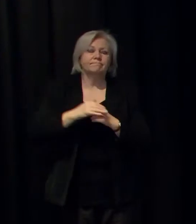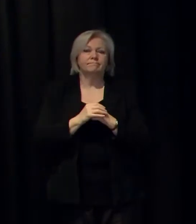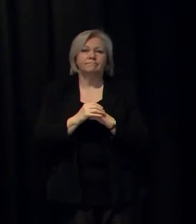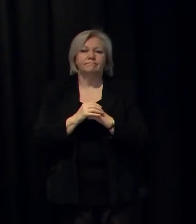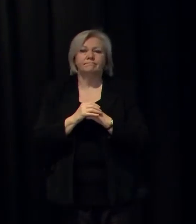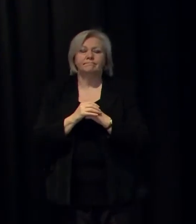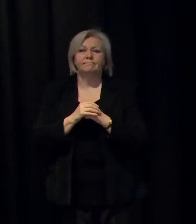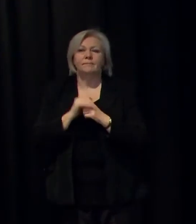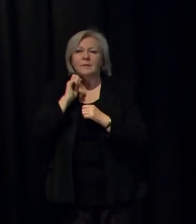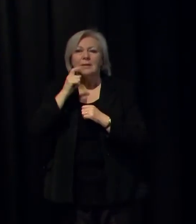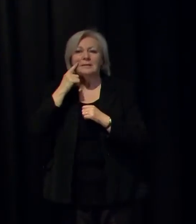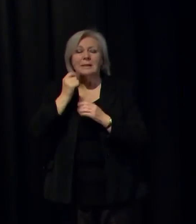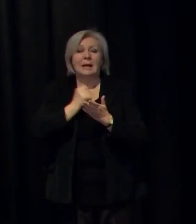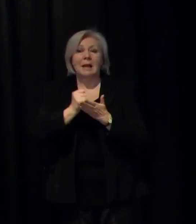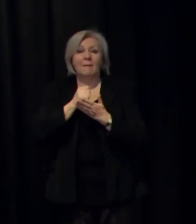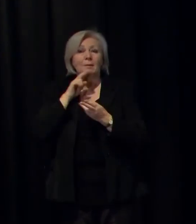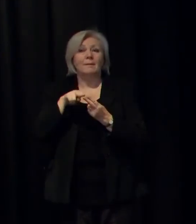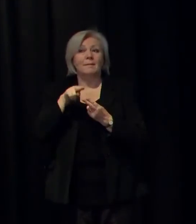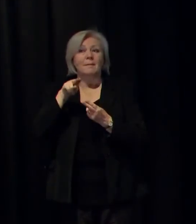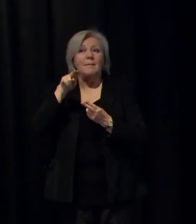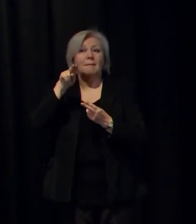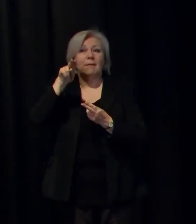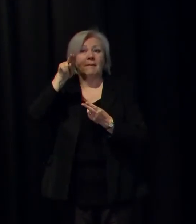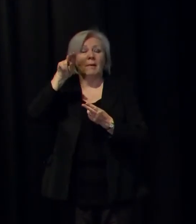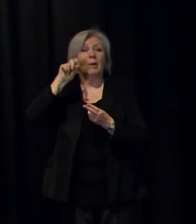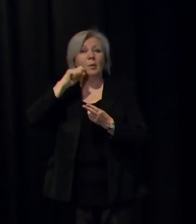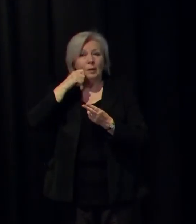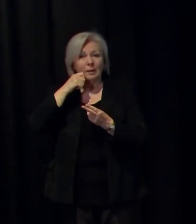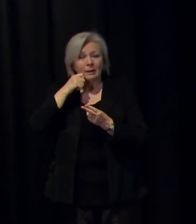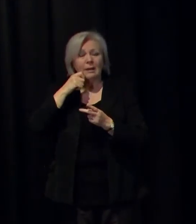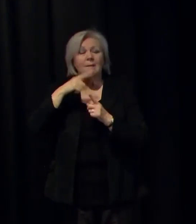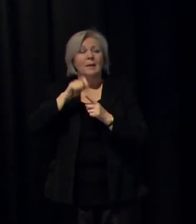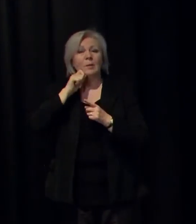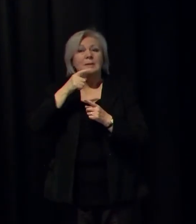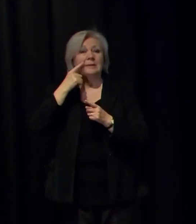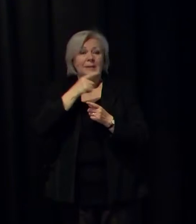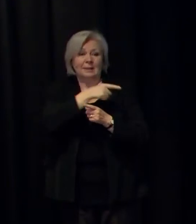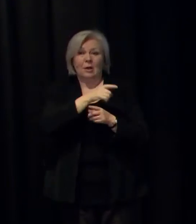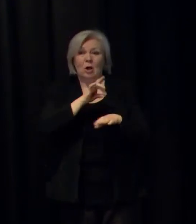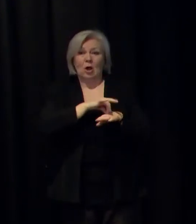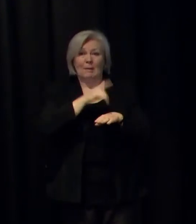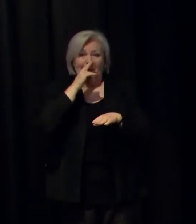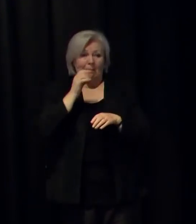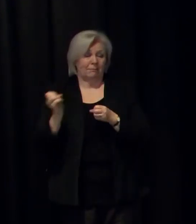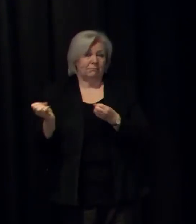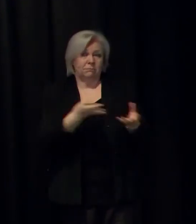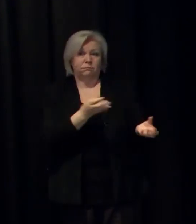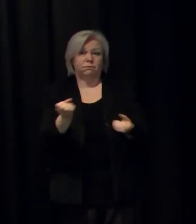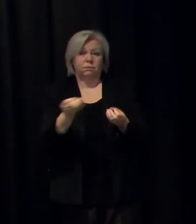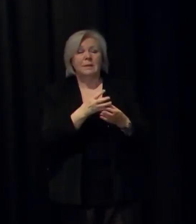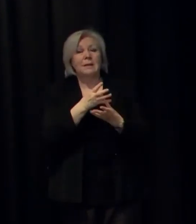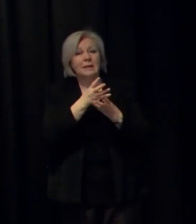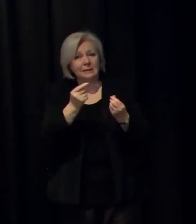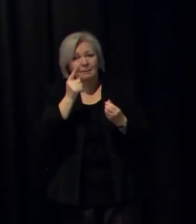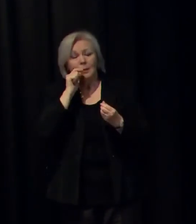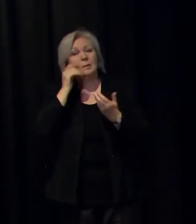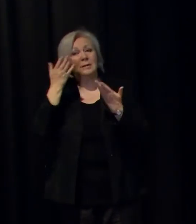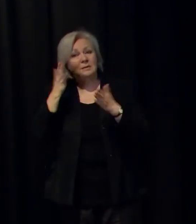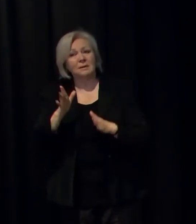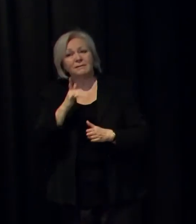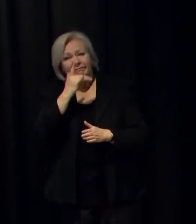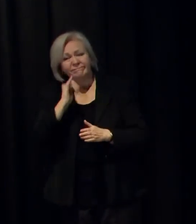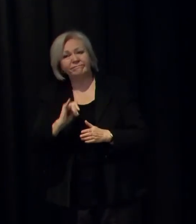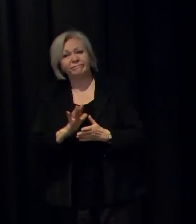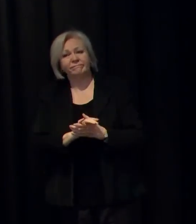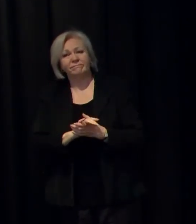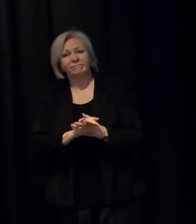we will see a peak in cases, and we will see a peak in the number of people who are in hospital. And we will see people lose their lives to this.